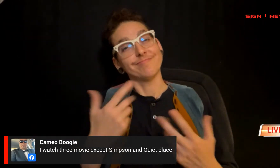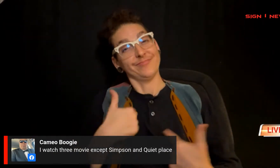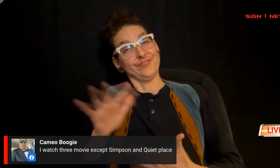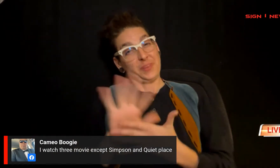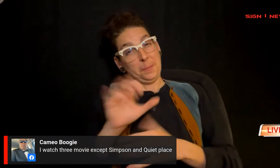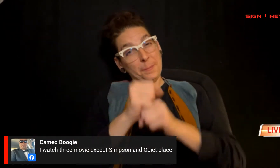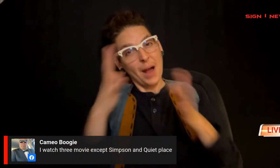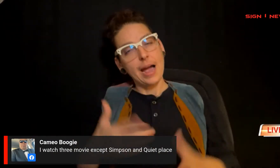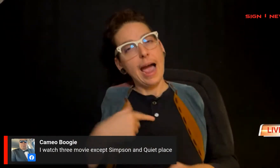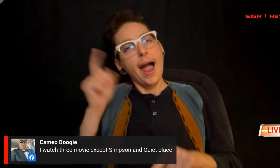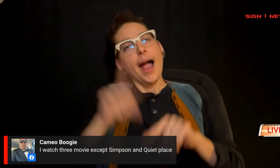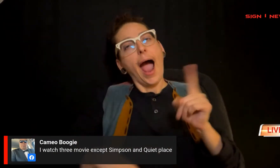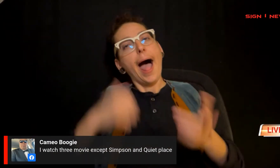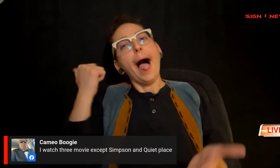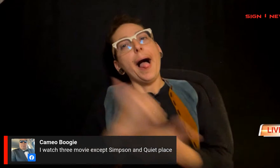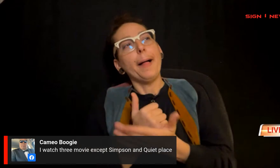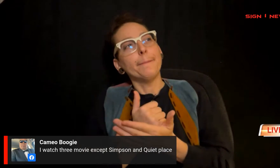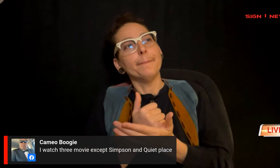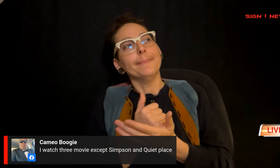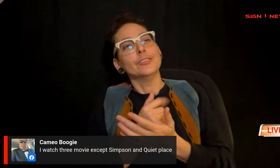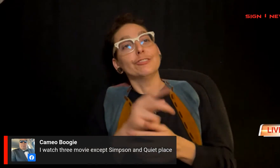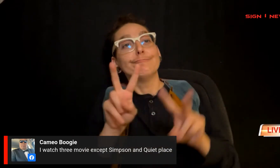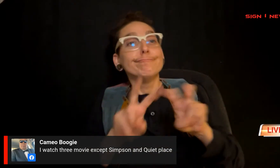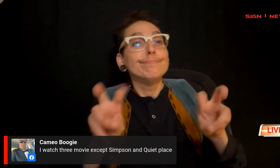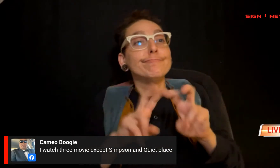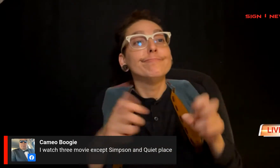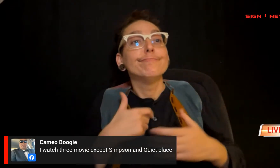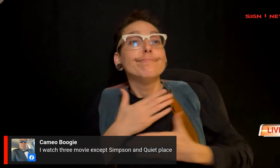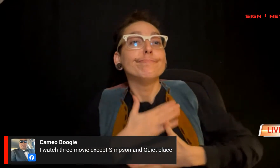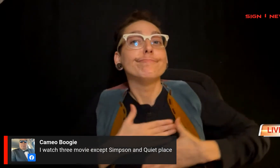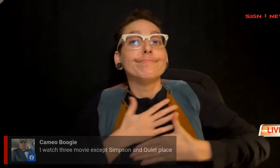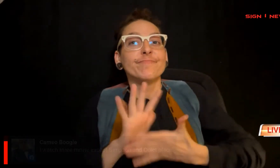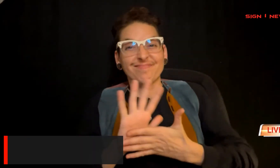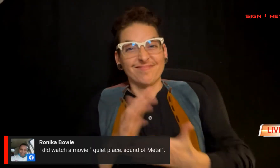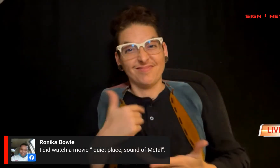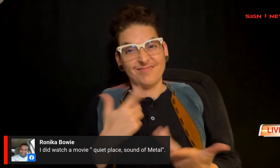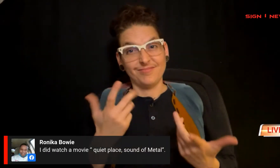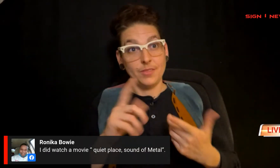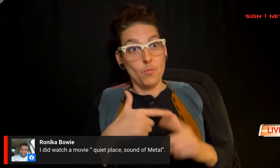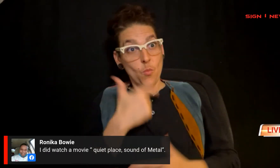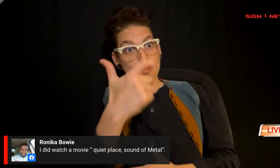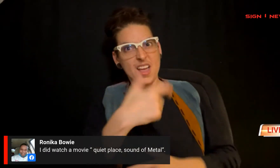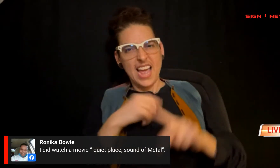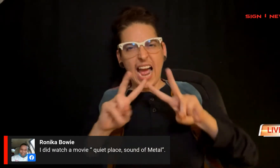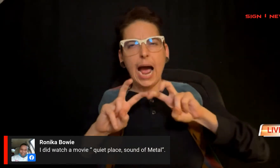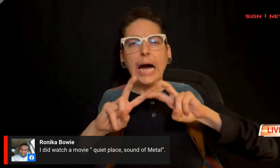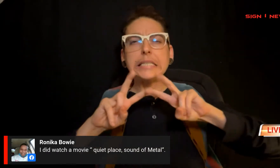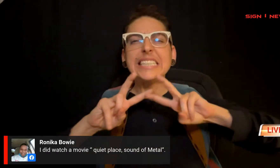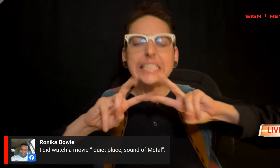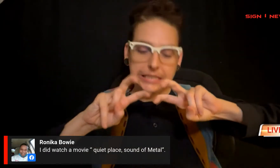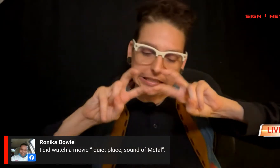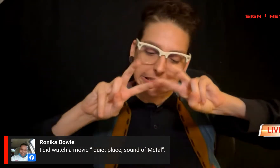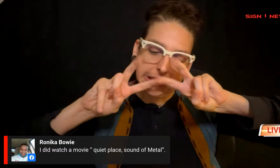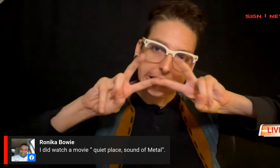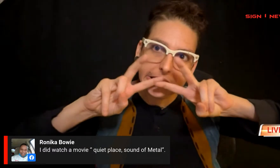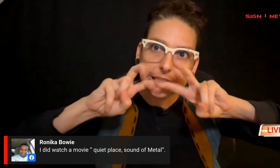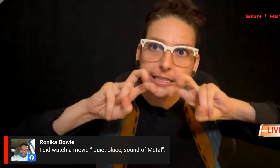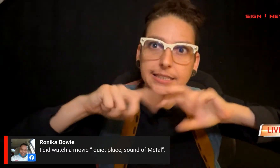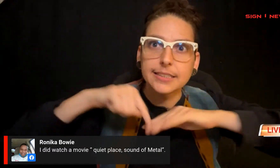I have my a lot of opinions because I'm a filmmaker and I really can't help but critically analyze when I'm watching. I'm just